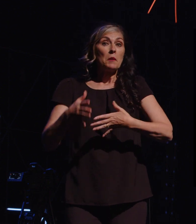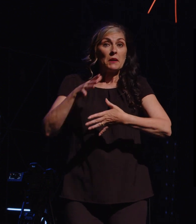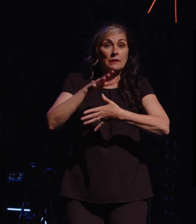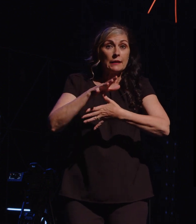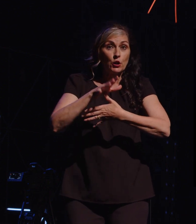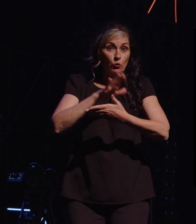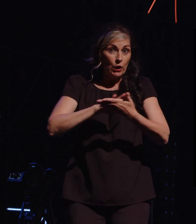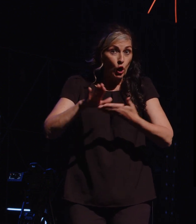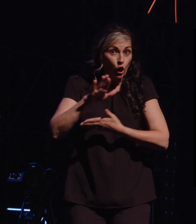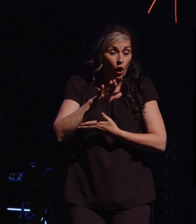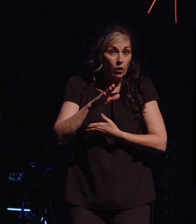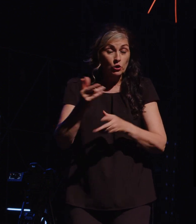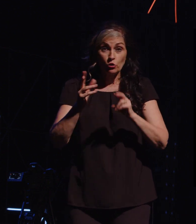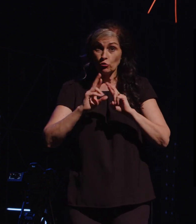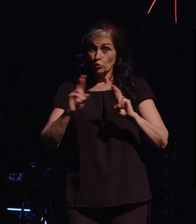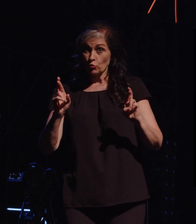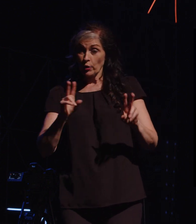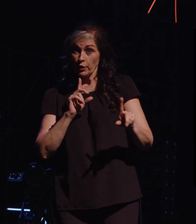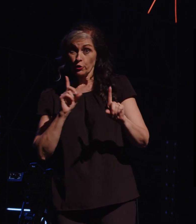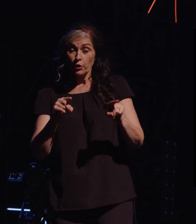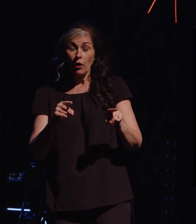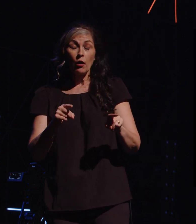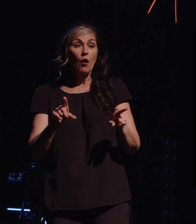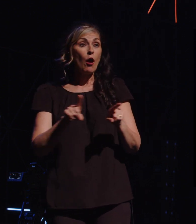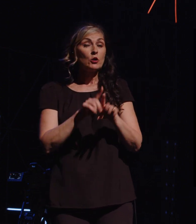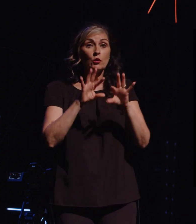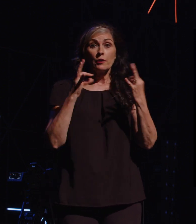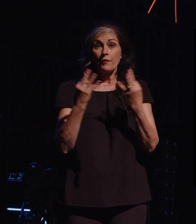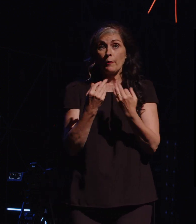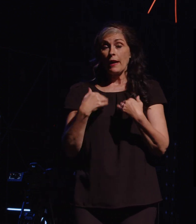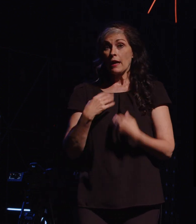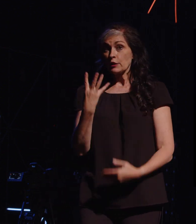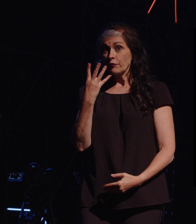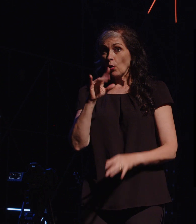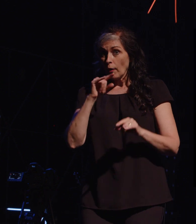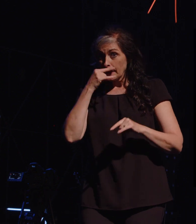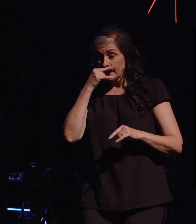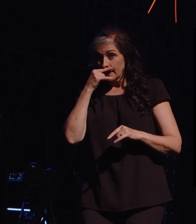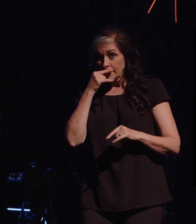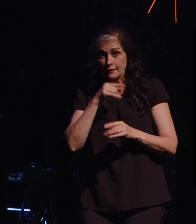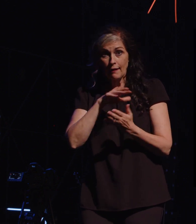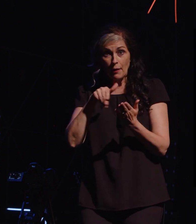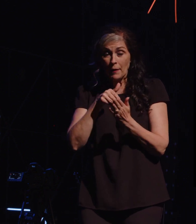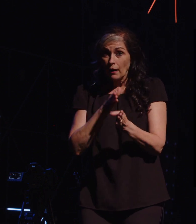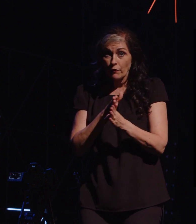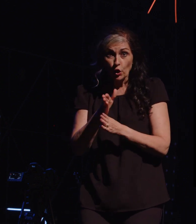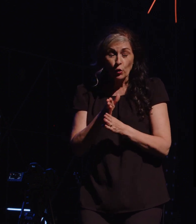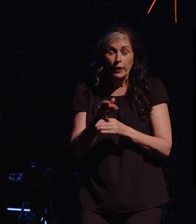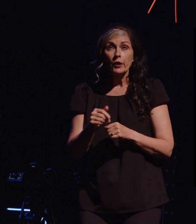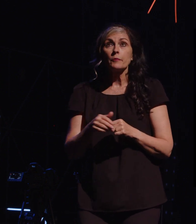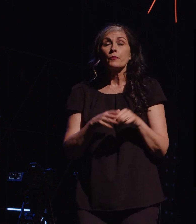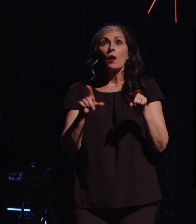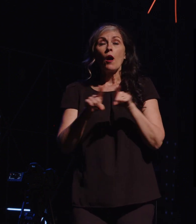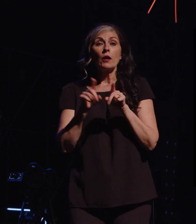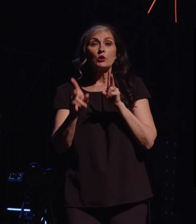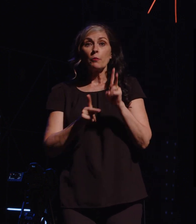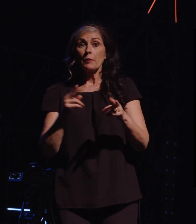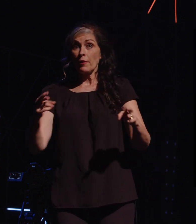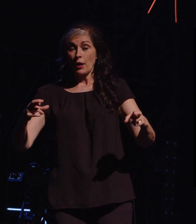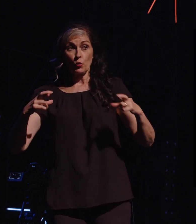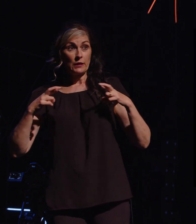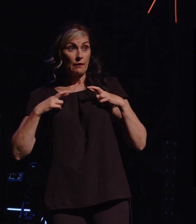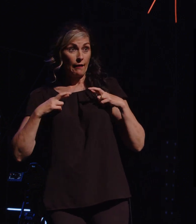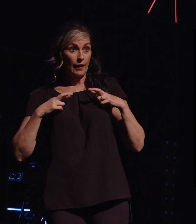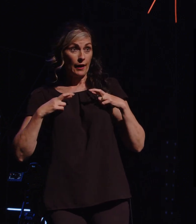college who is ready to go. That goes to the family who has four kids, right, in the middle of their career. That goes to folks who are retired